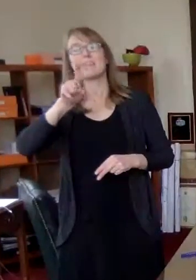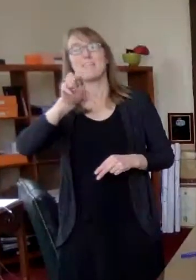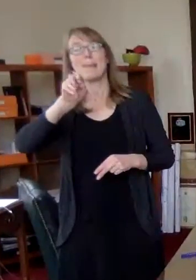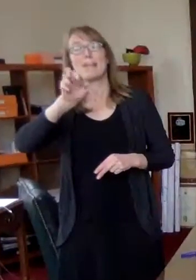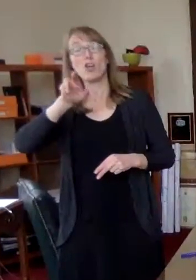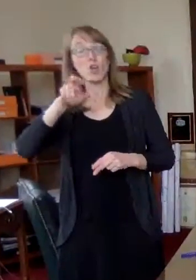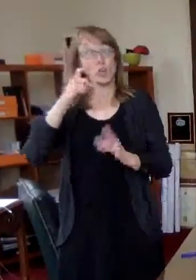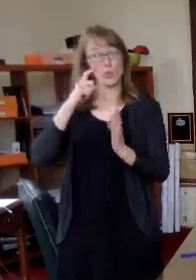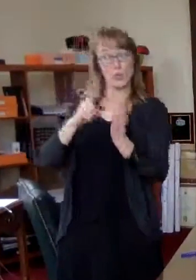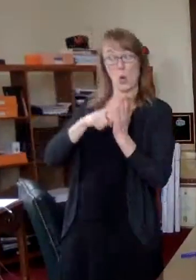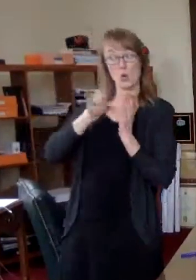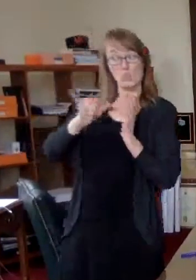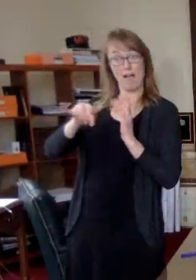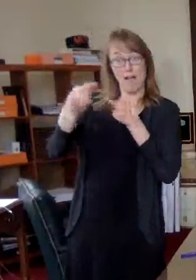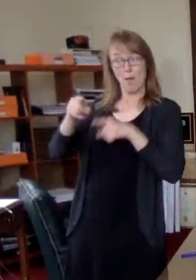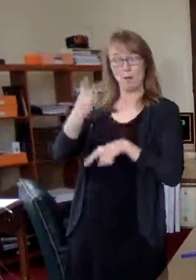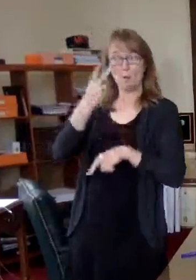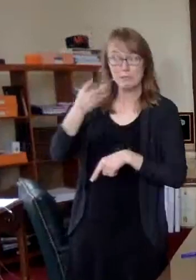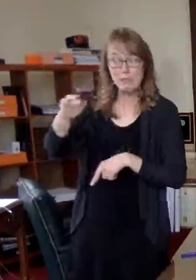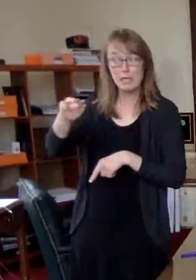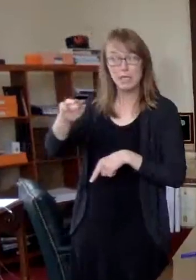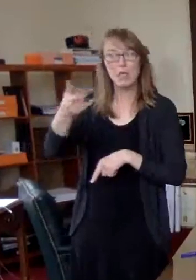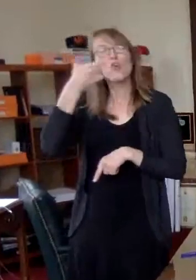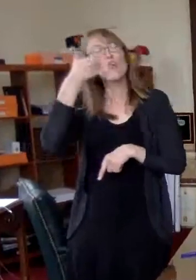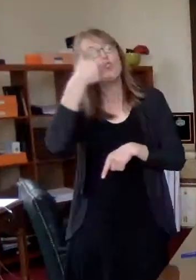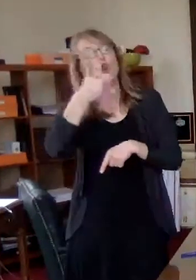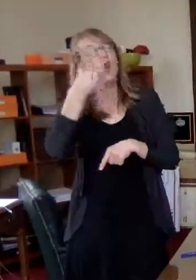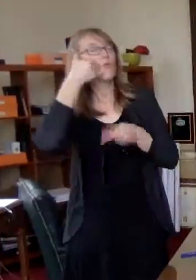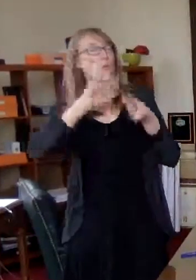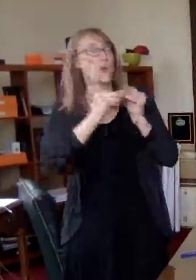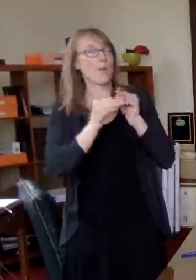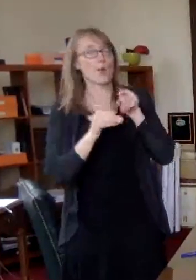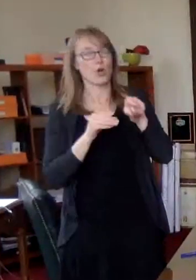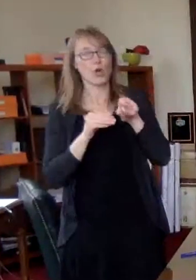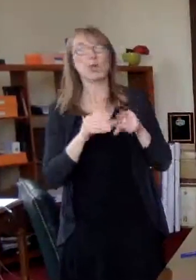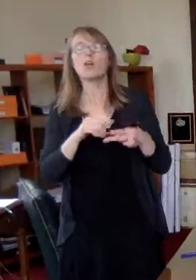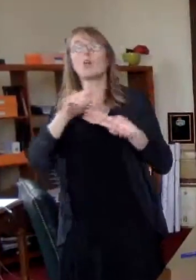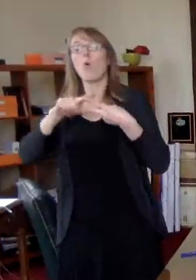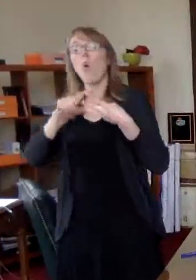657-1499. If it's something a little less serious, call Citizen Service Bureau,